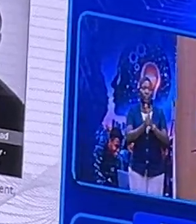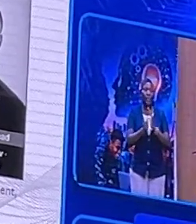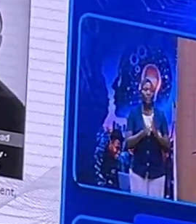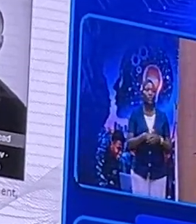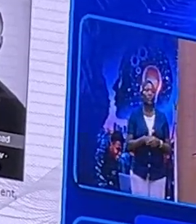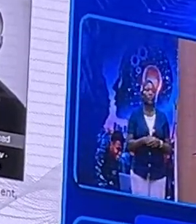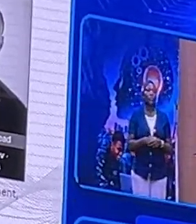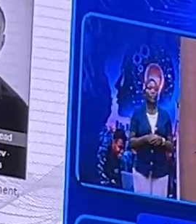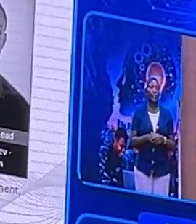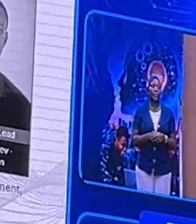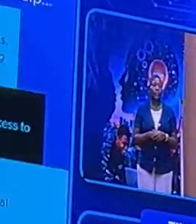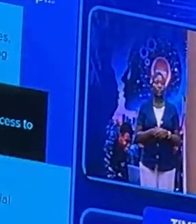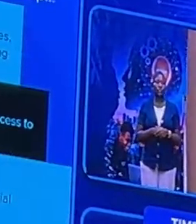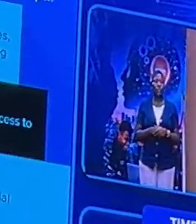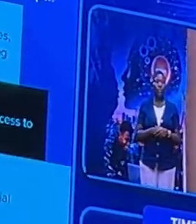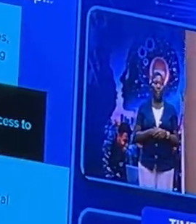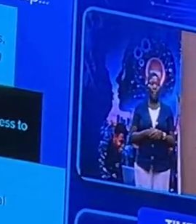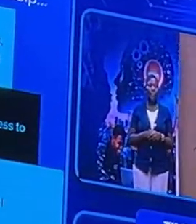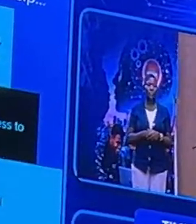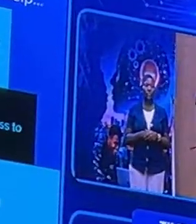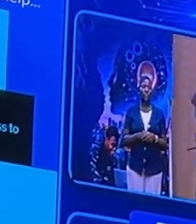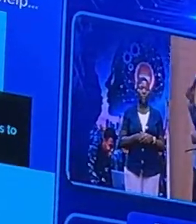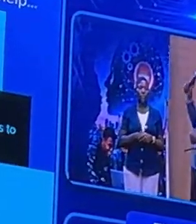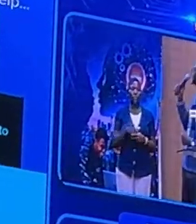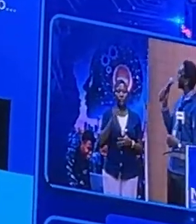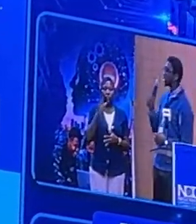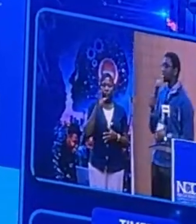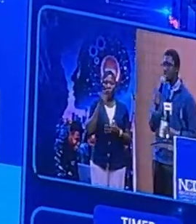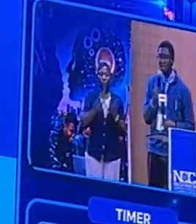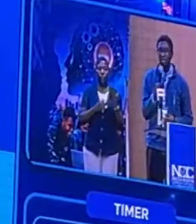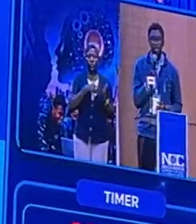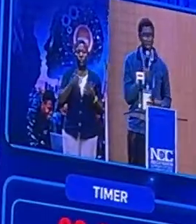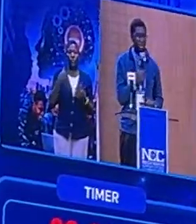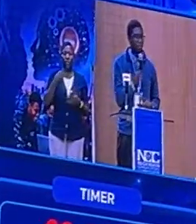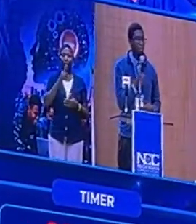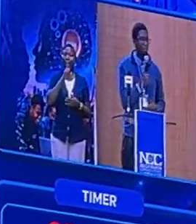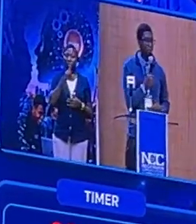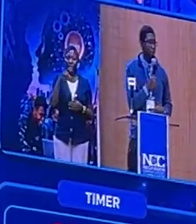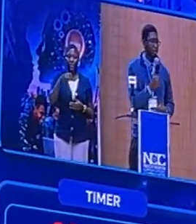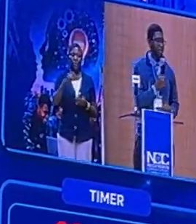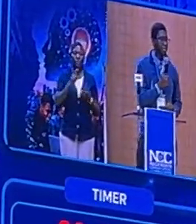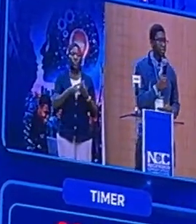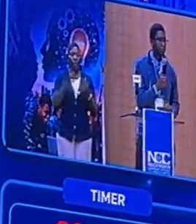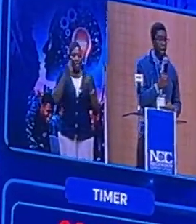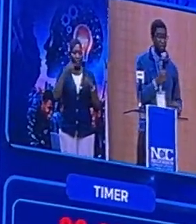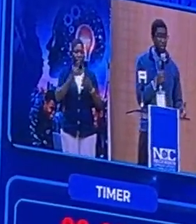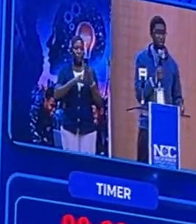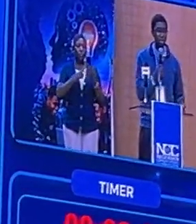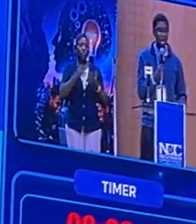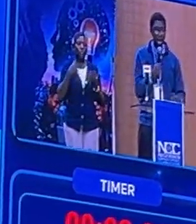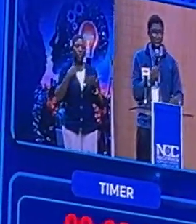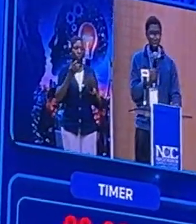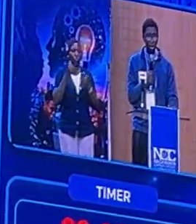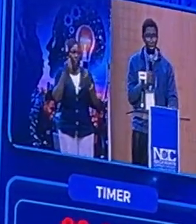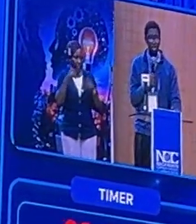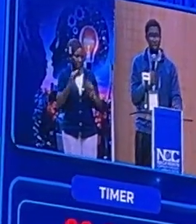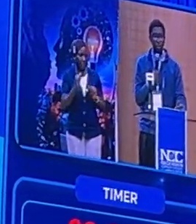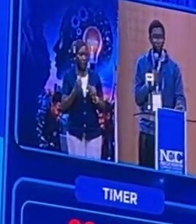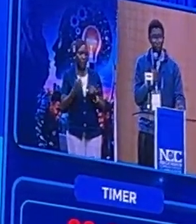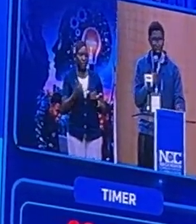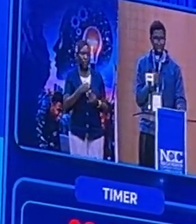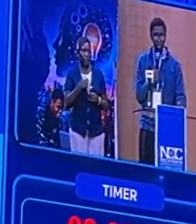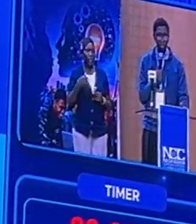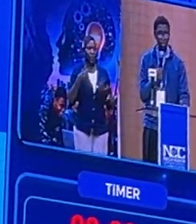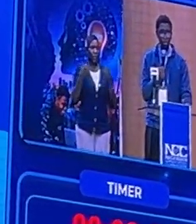systems, and AI. Let's move on. And so what do we actually need to achieve what we want to achieve? We have a solution, and we know that